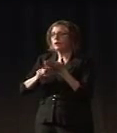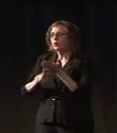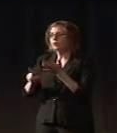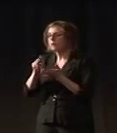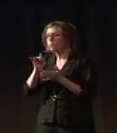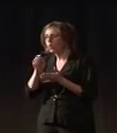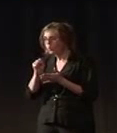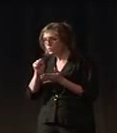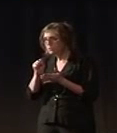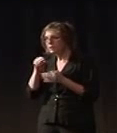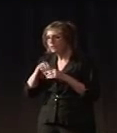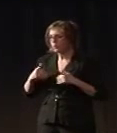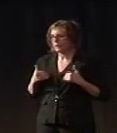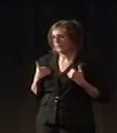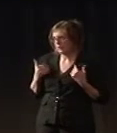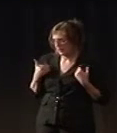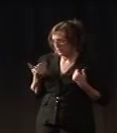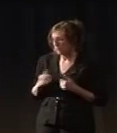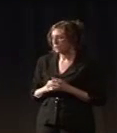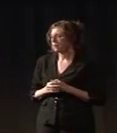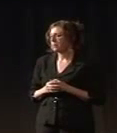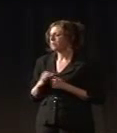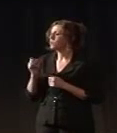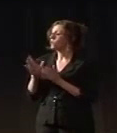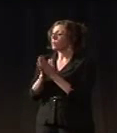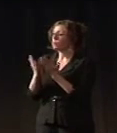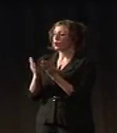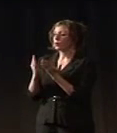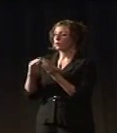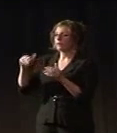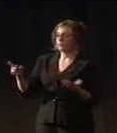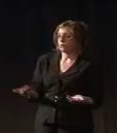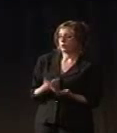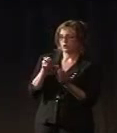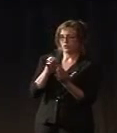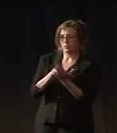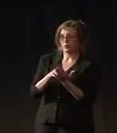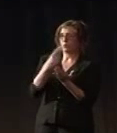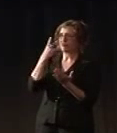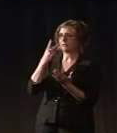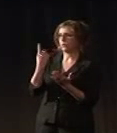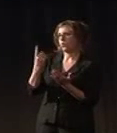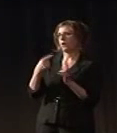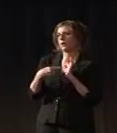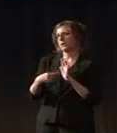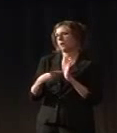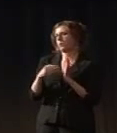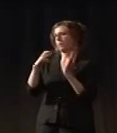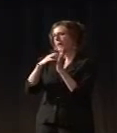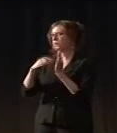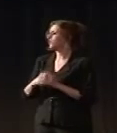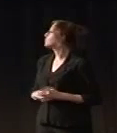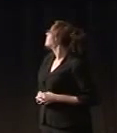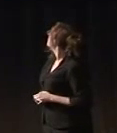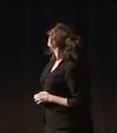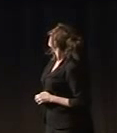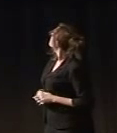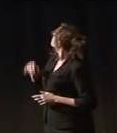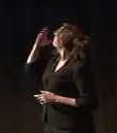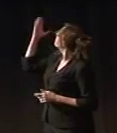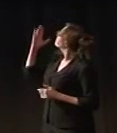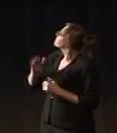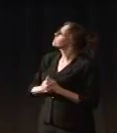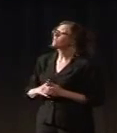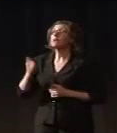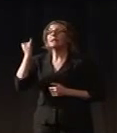the opening pages of that most recent book, in the introduction, we encounter passages like this one. "If geologists themselves,